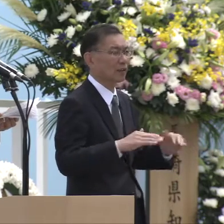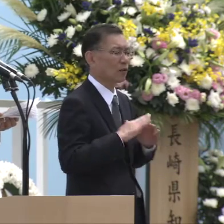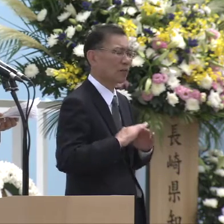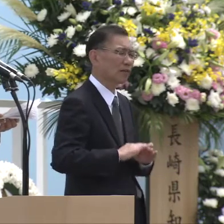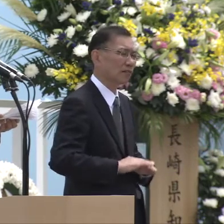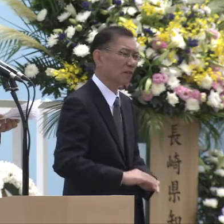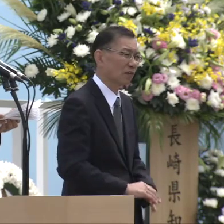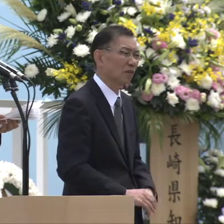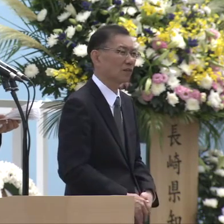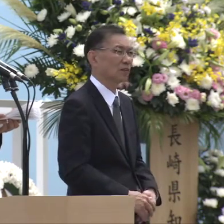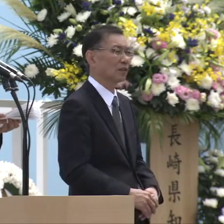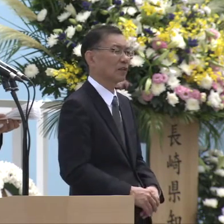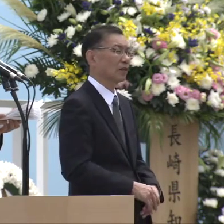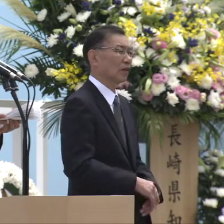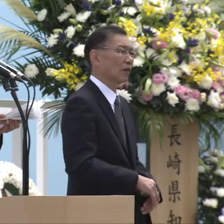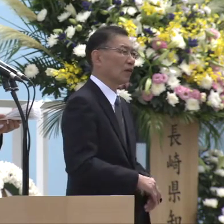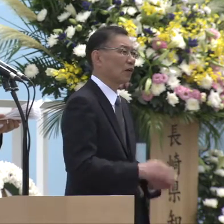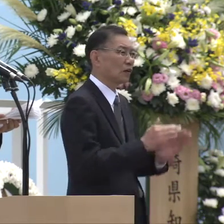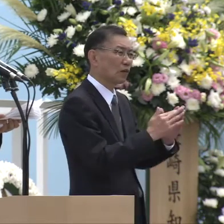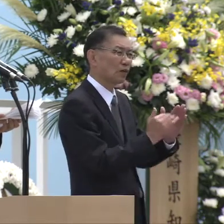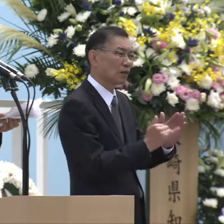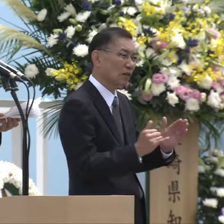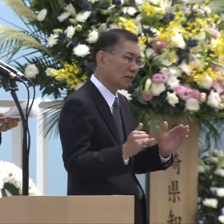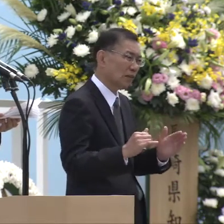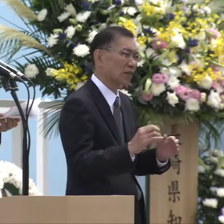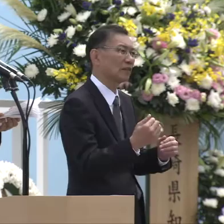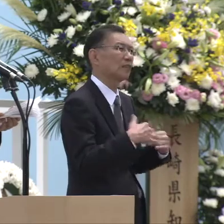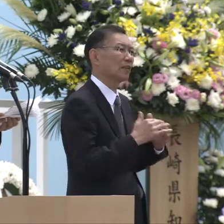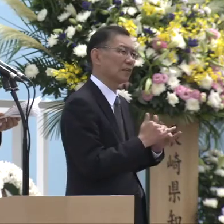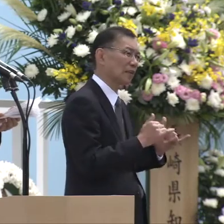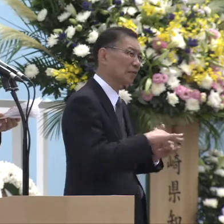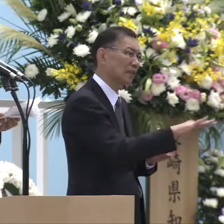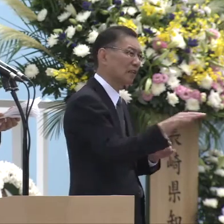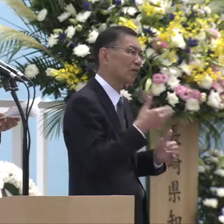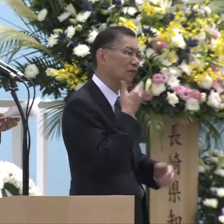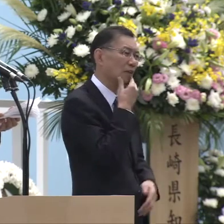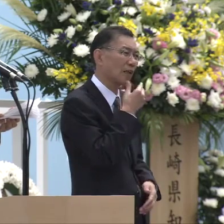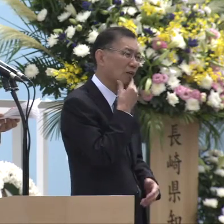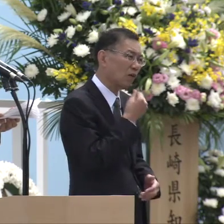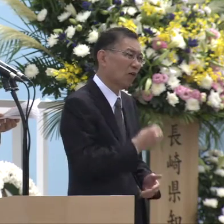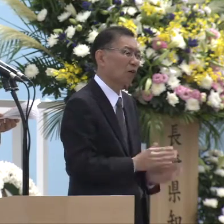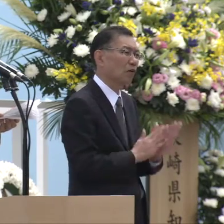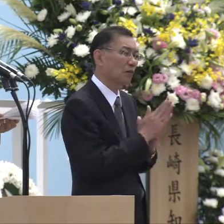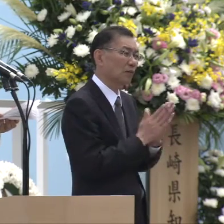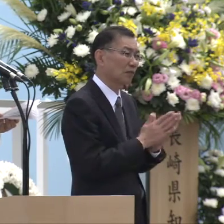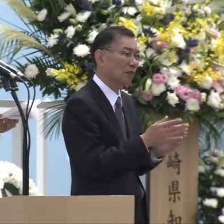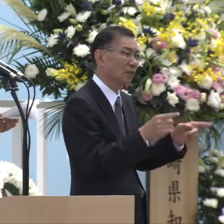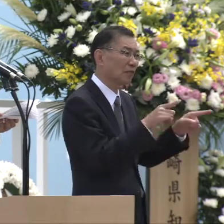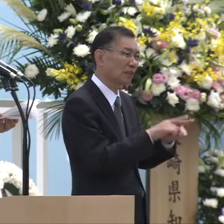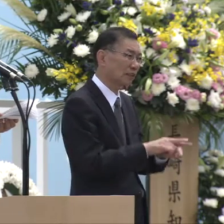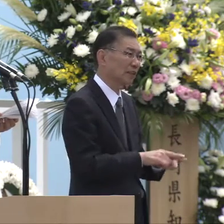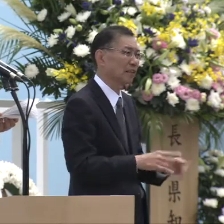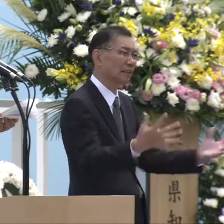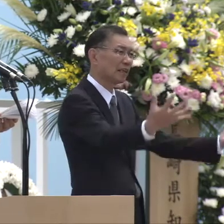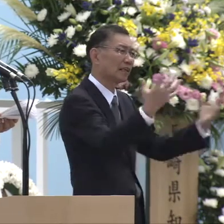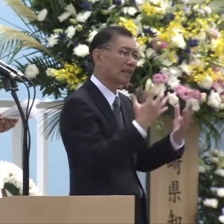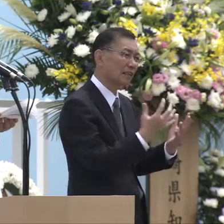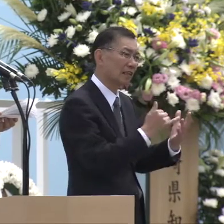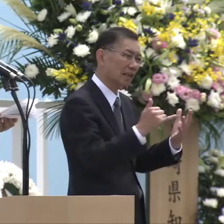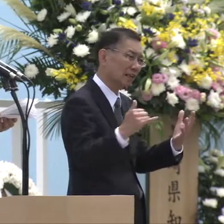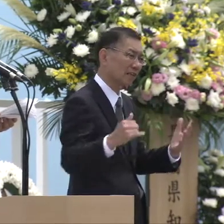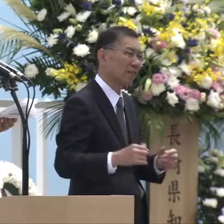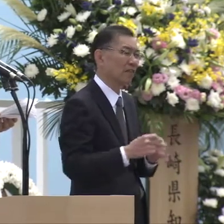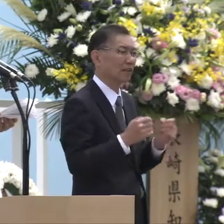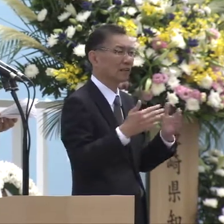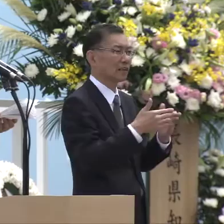pray for eternal peace. I also extend my best wishes to the bereaved families and to the atomic bomb survivors, and pray sincerely for the